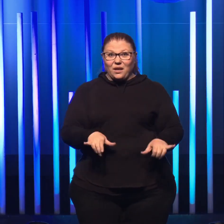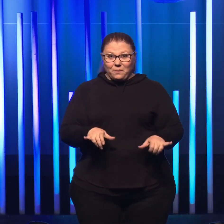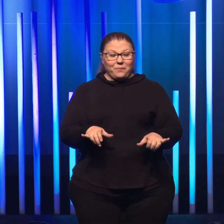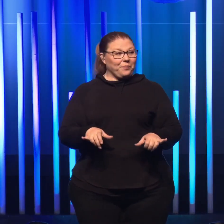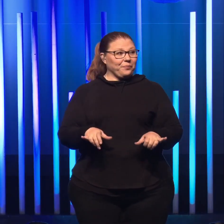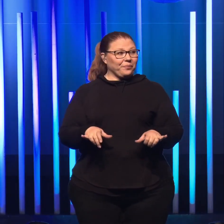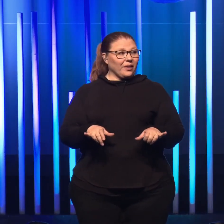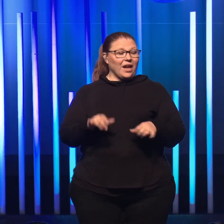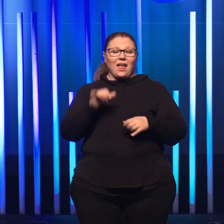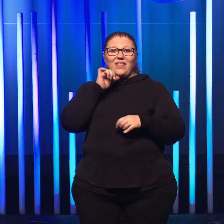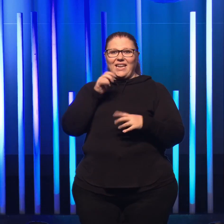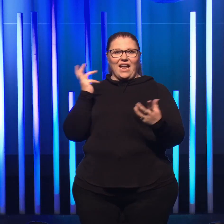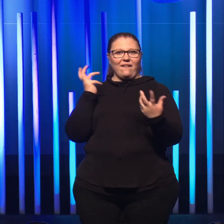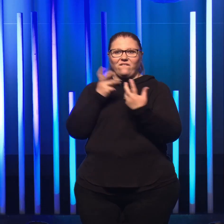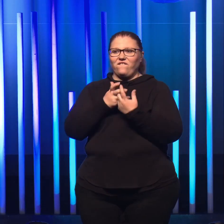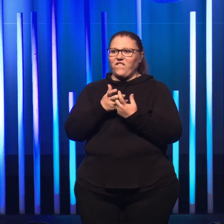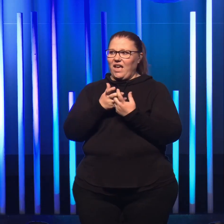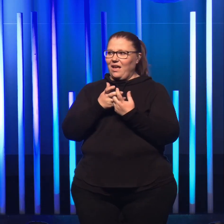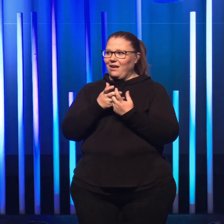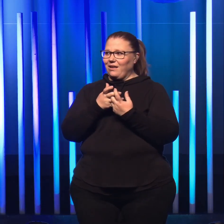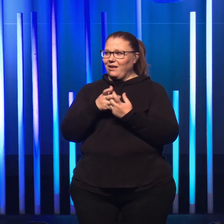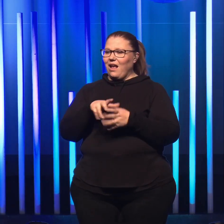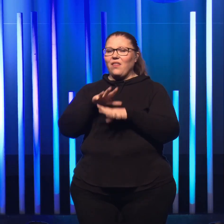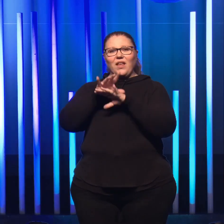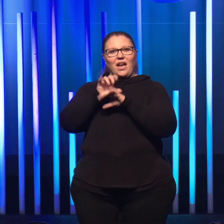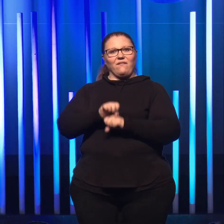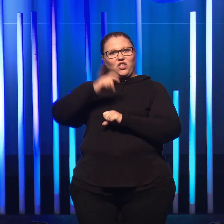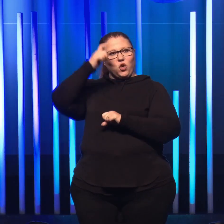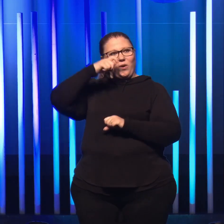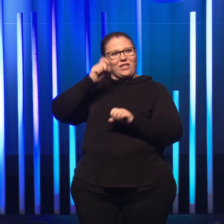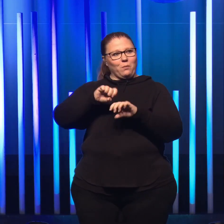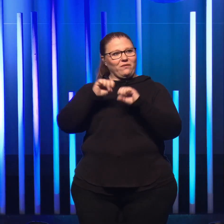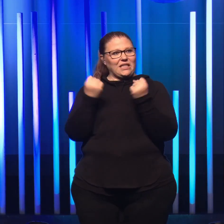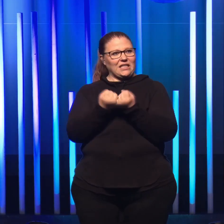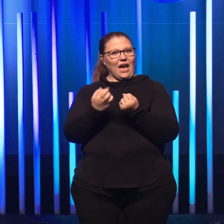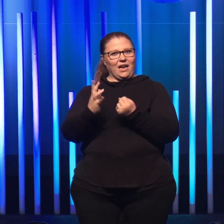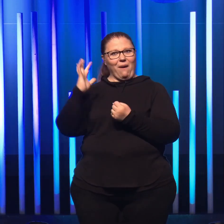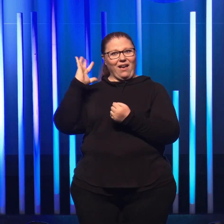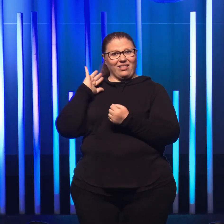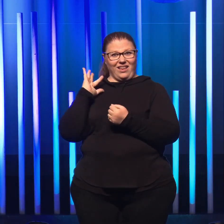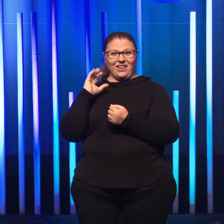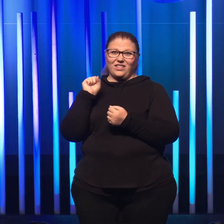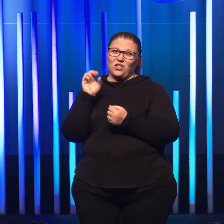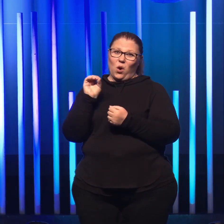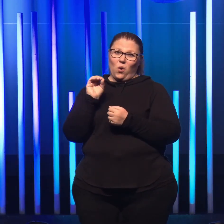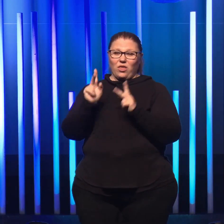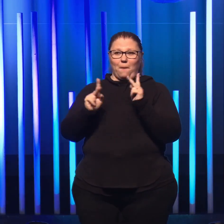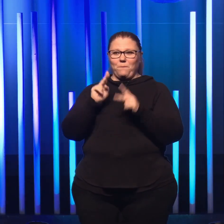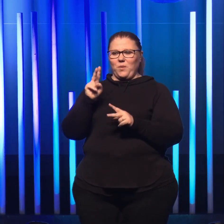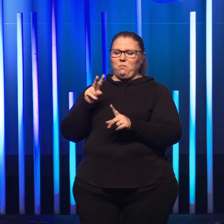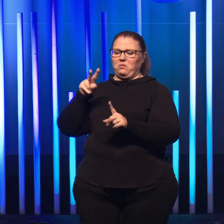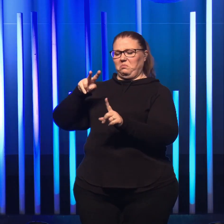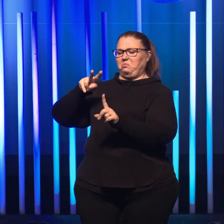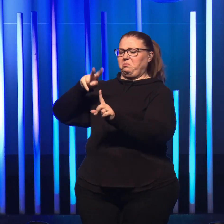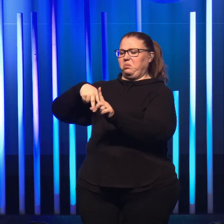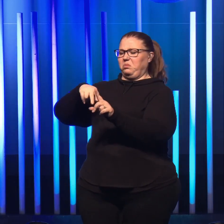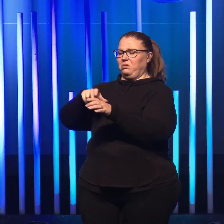They didn't fit the conventional wisdom of society, and so they were seen as outcasts, cursed by